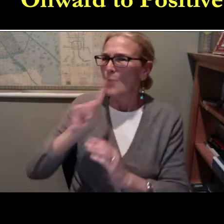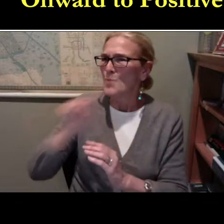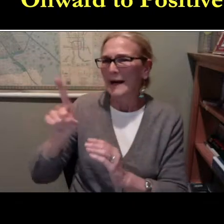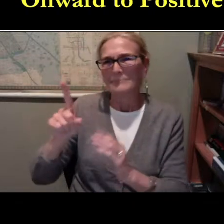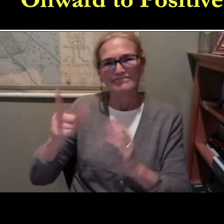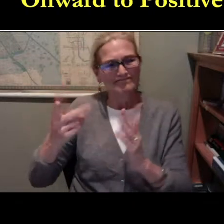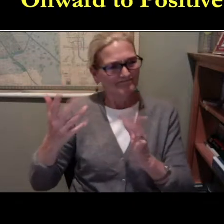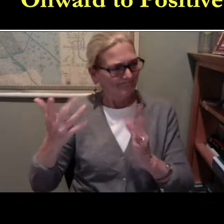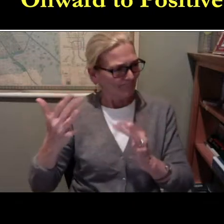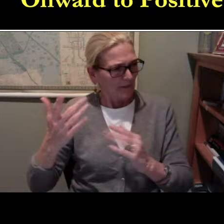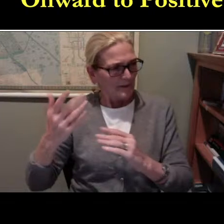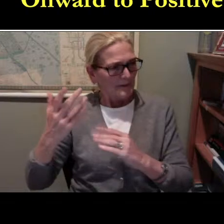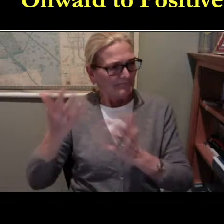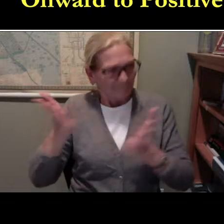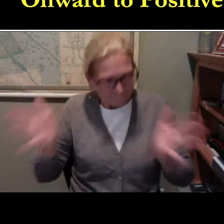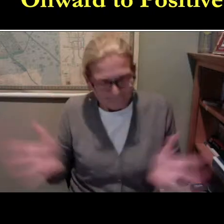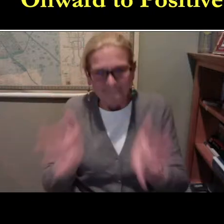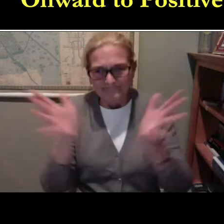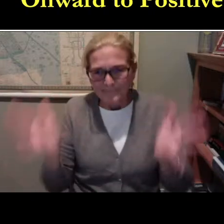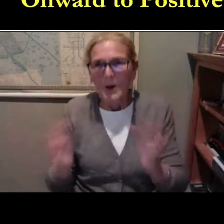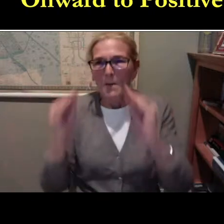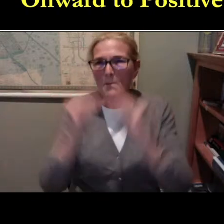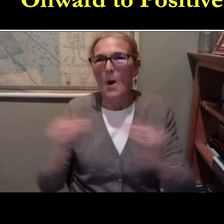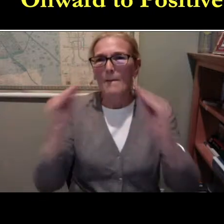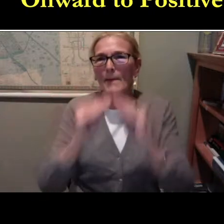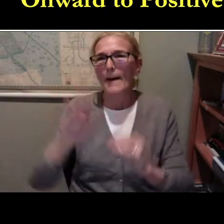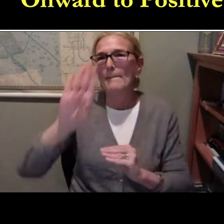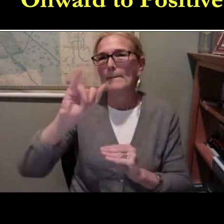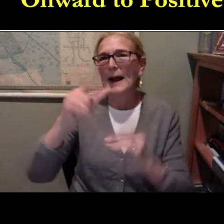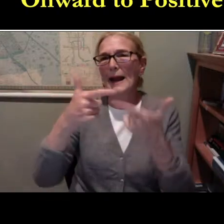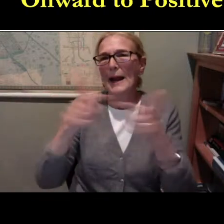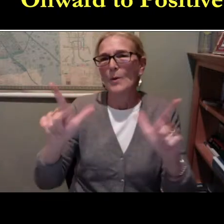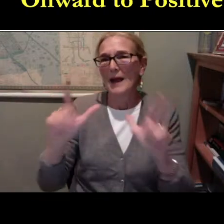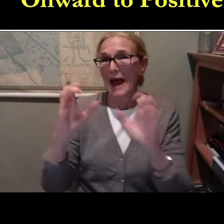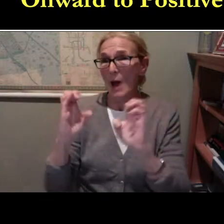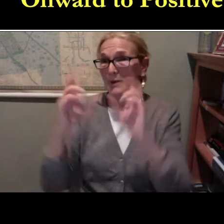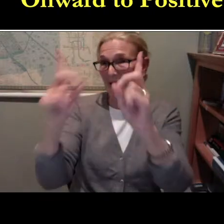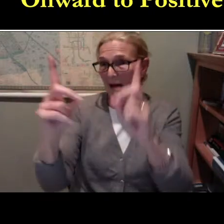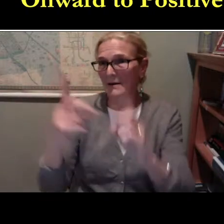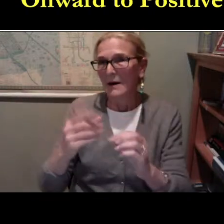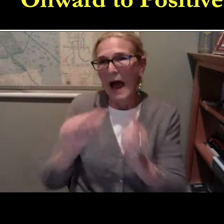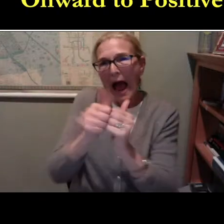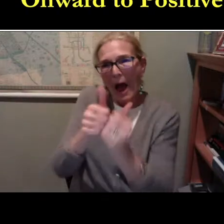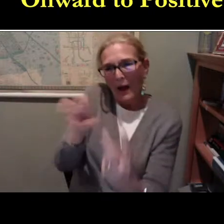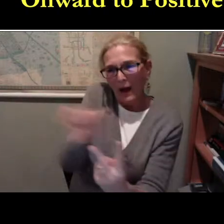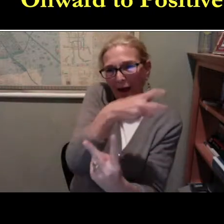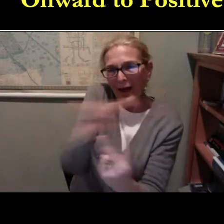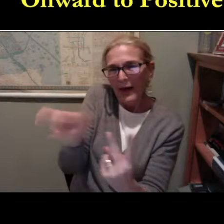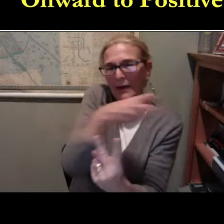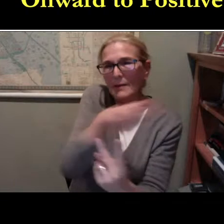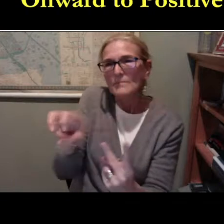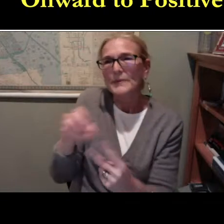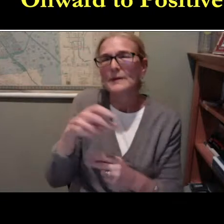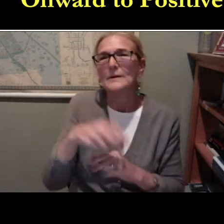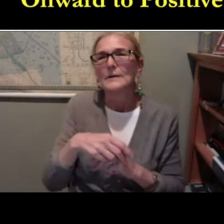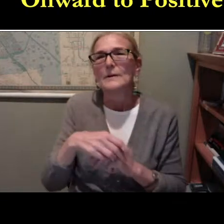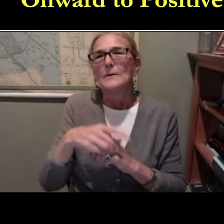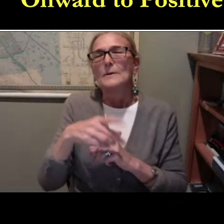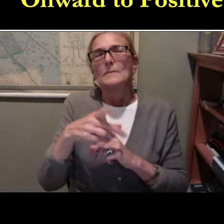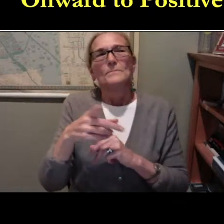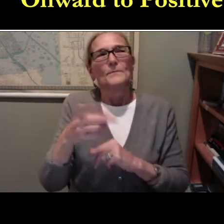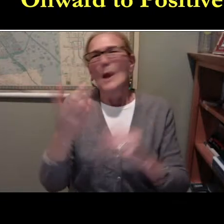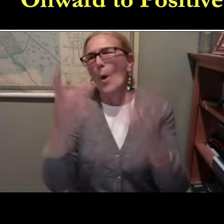a bilingual office seminar at Gallaudet University yesterday. I was really impressed to see that they were really